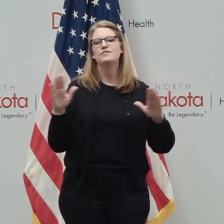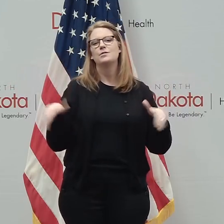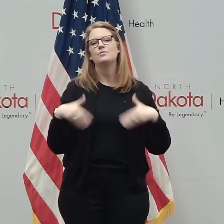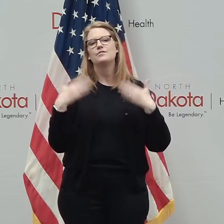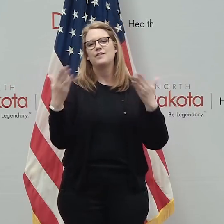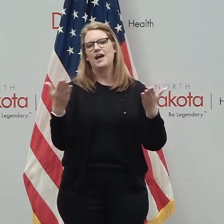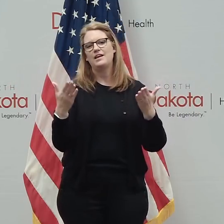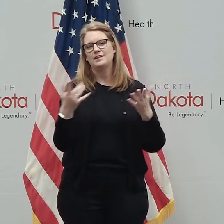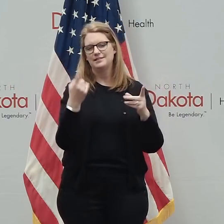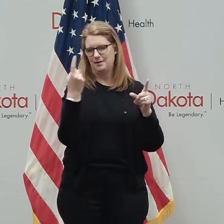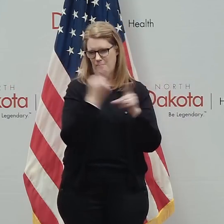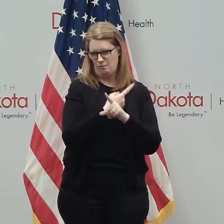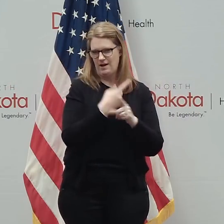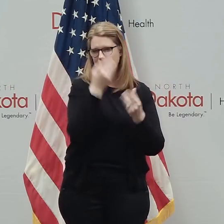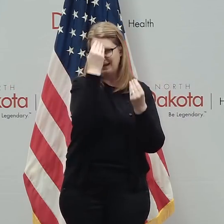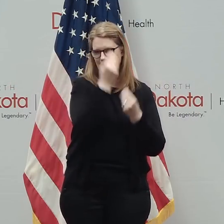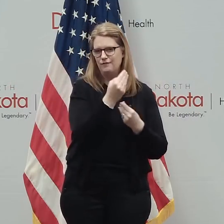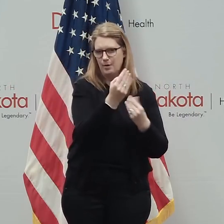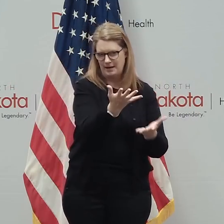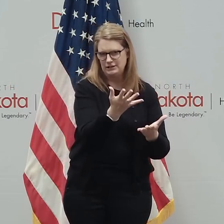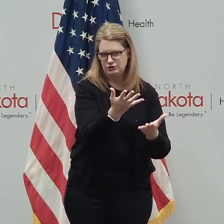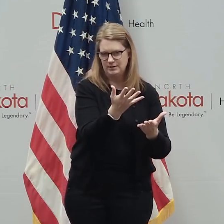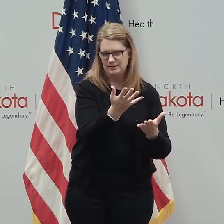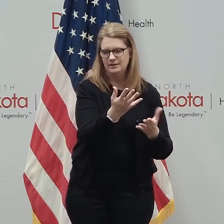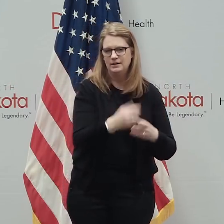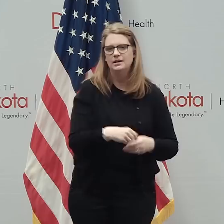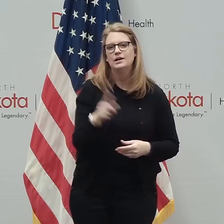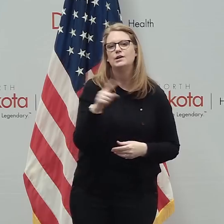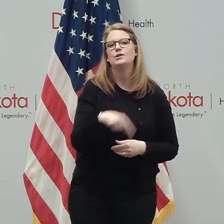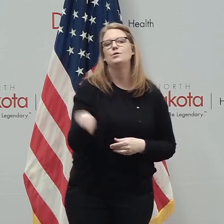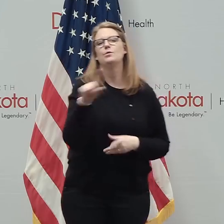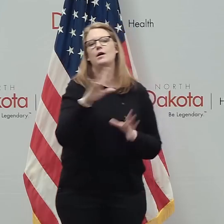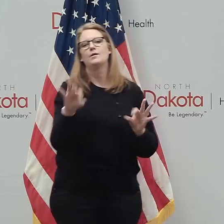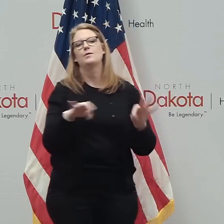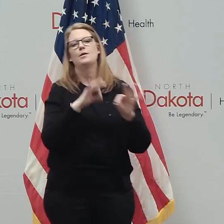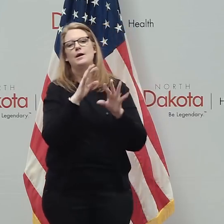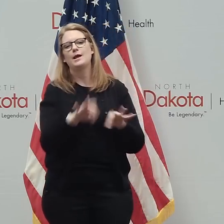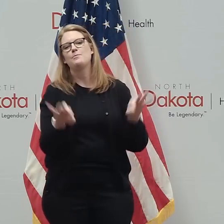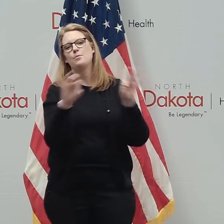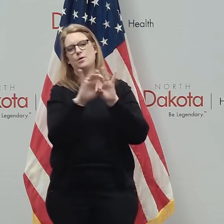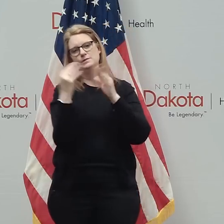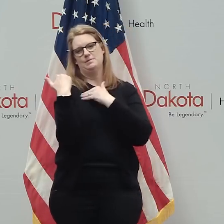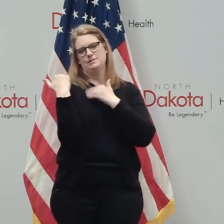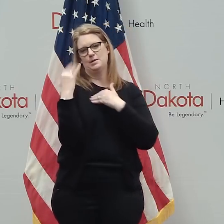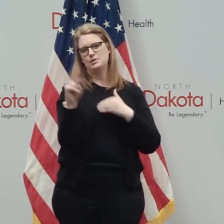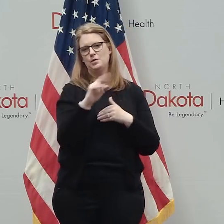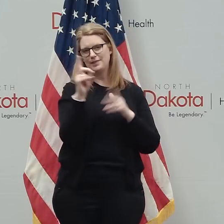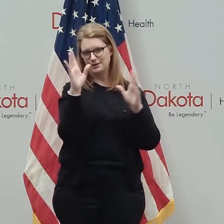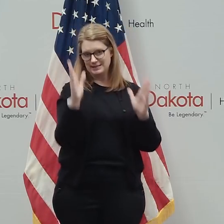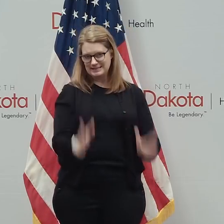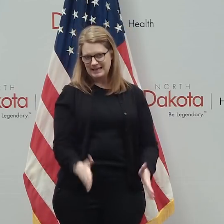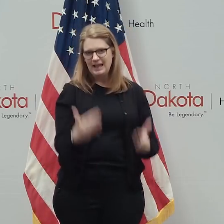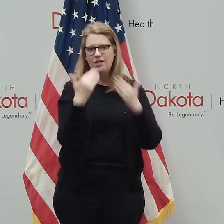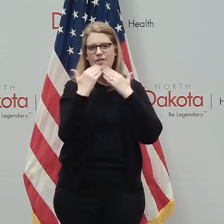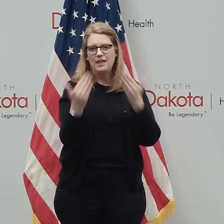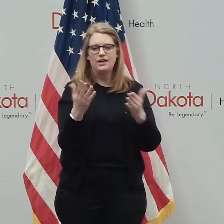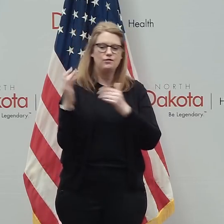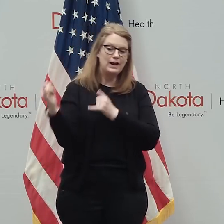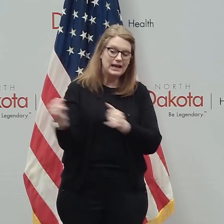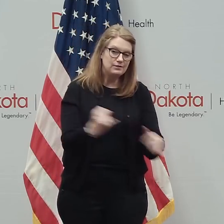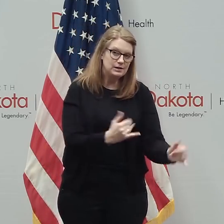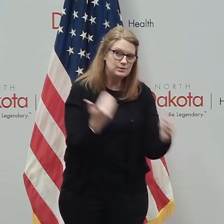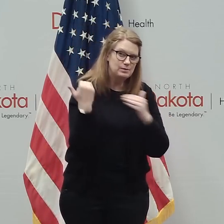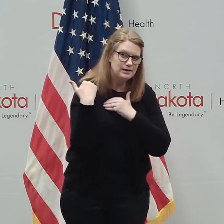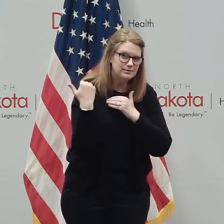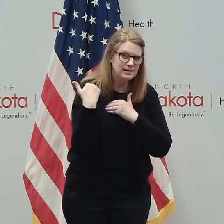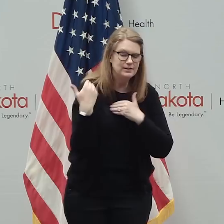the right information to the right people at the right time. You play an important role as North Dakota citizens. Thank you for your individual responsibility, because you